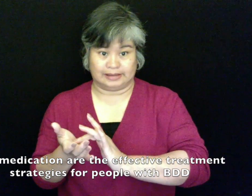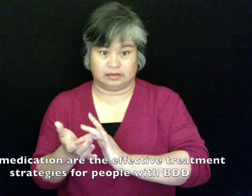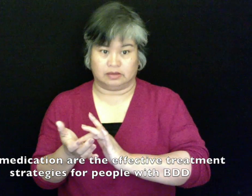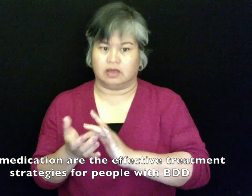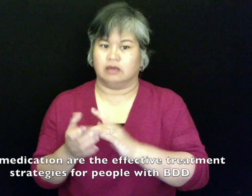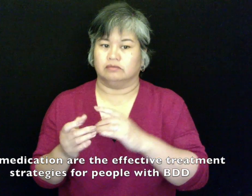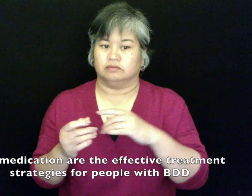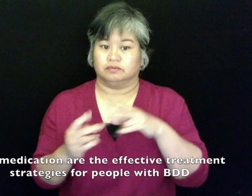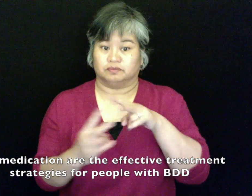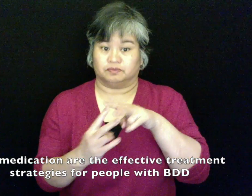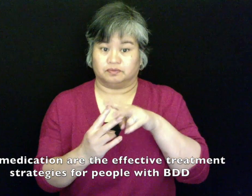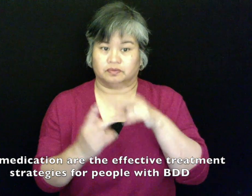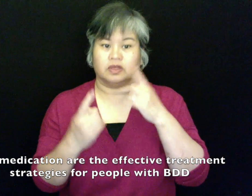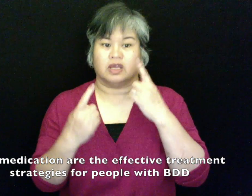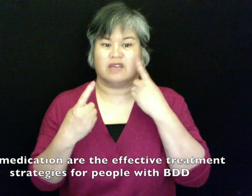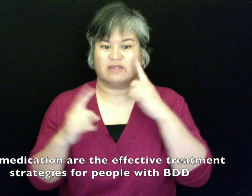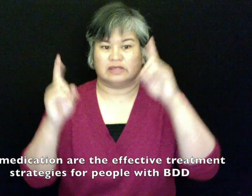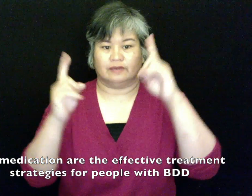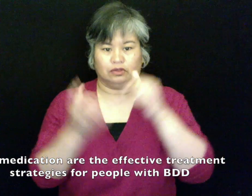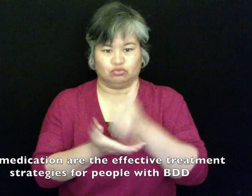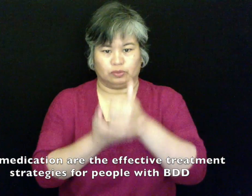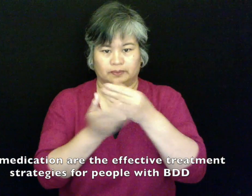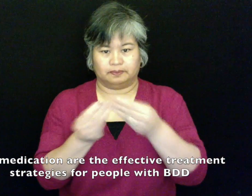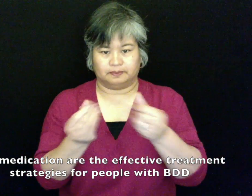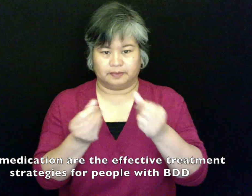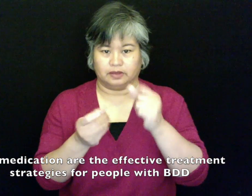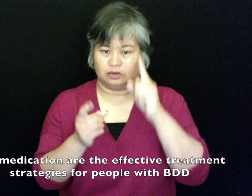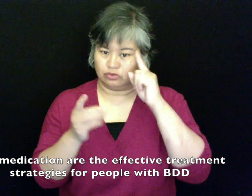and medication are the effective treatment strategies for people with BDD.